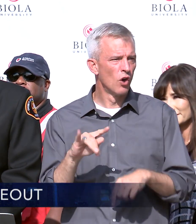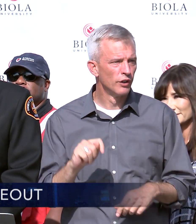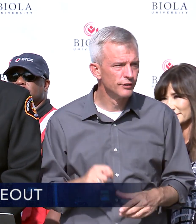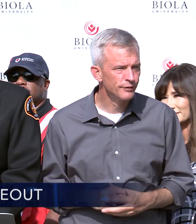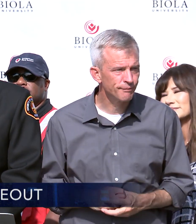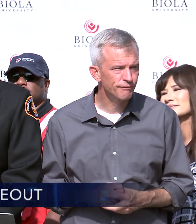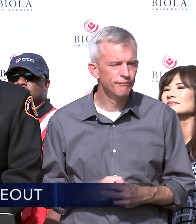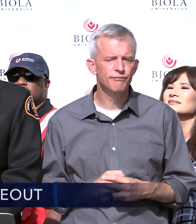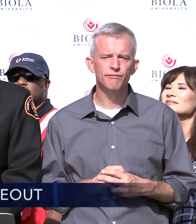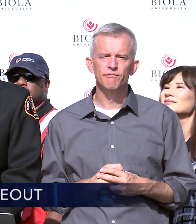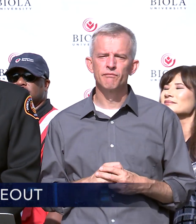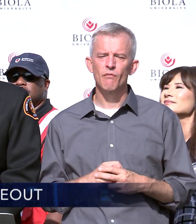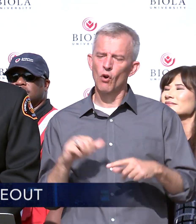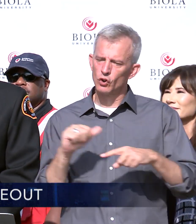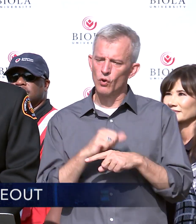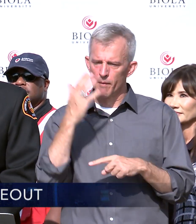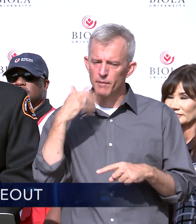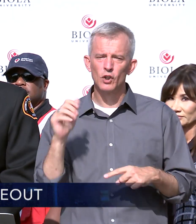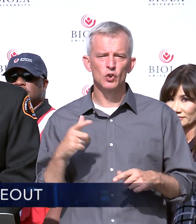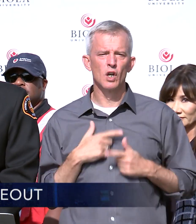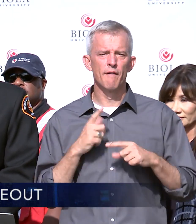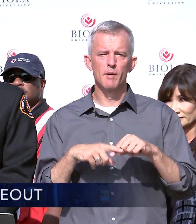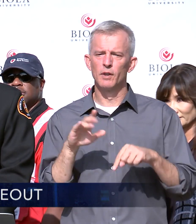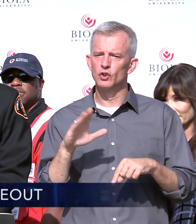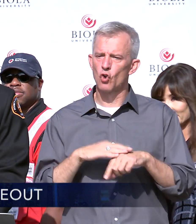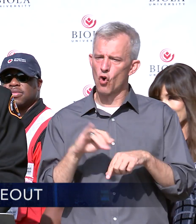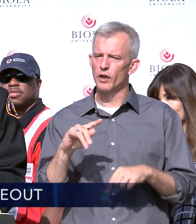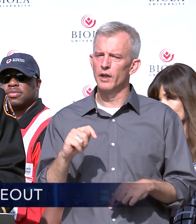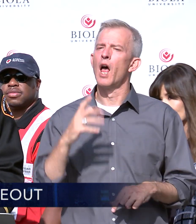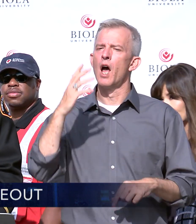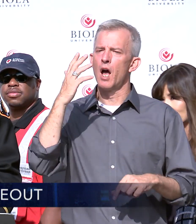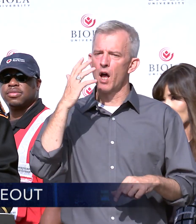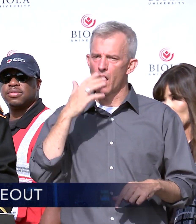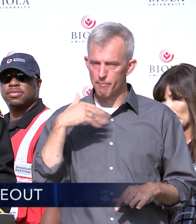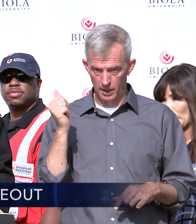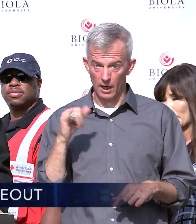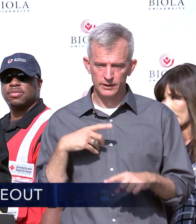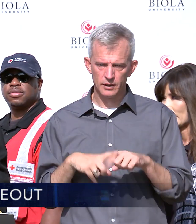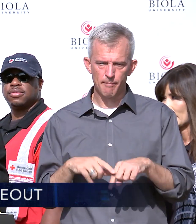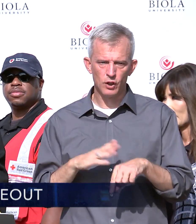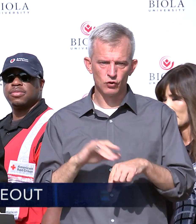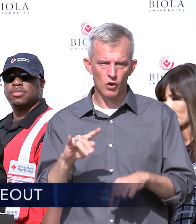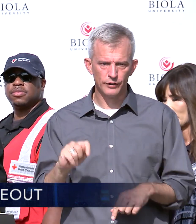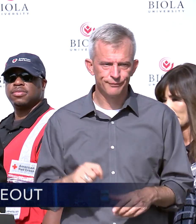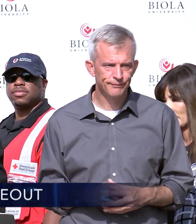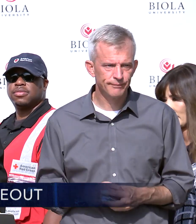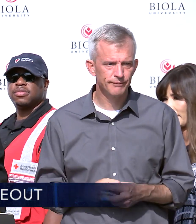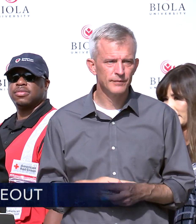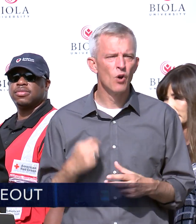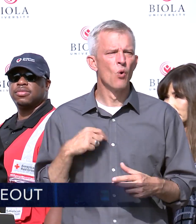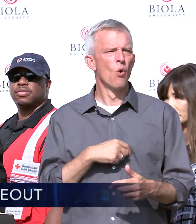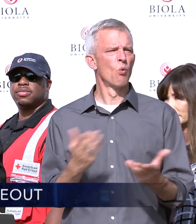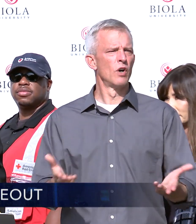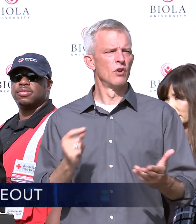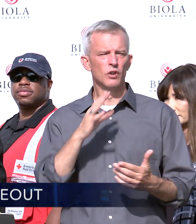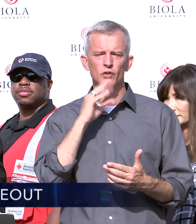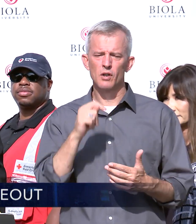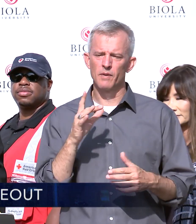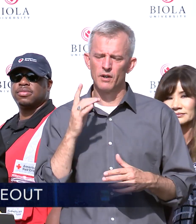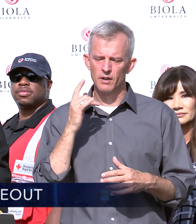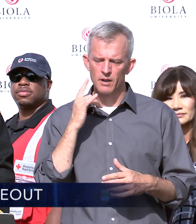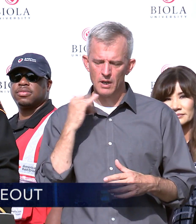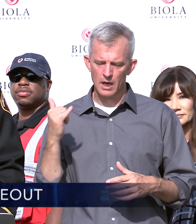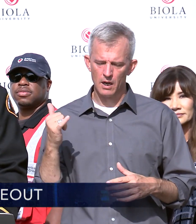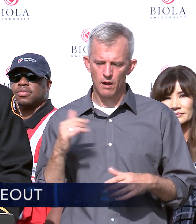your life depends on it, because it does. And as we're here this morning to talk about the California ShakeOut,